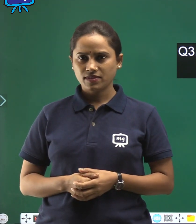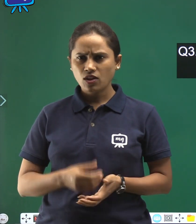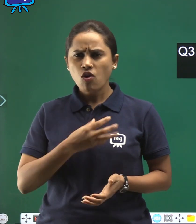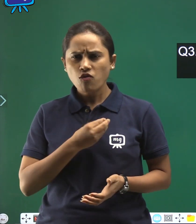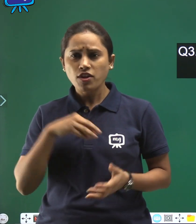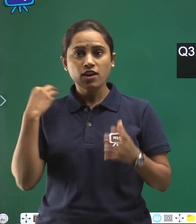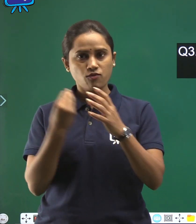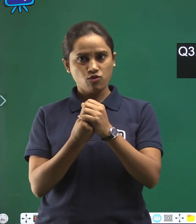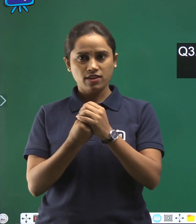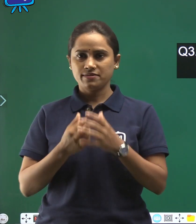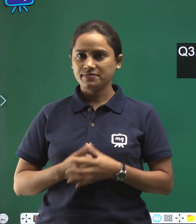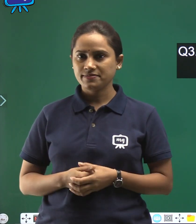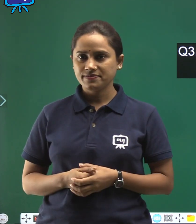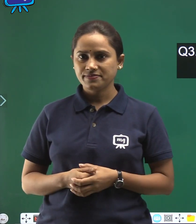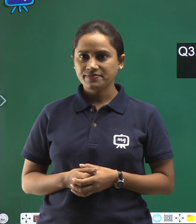fearful.